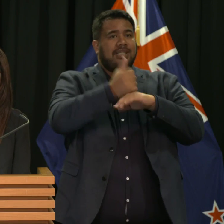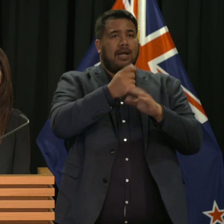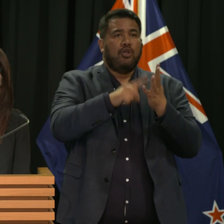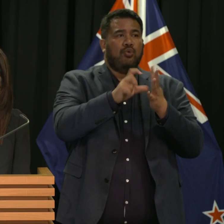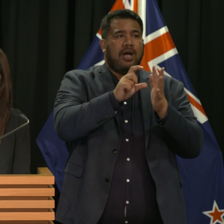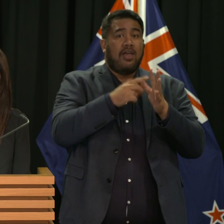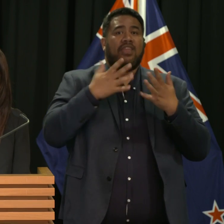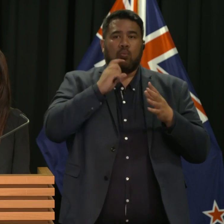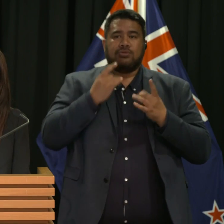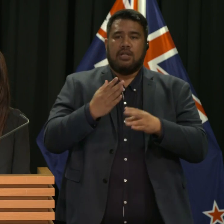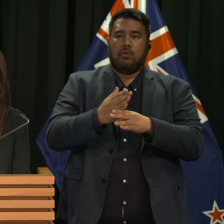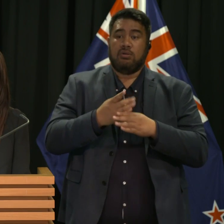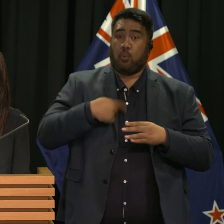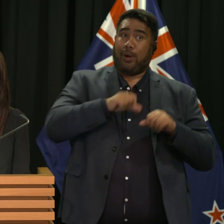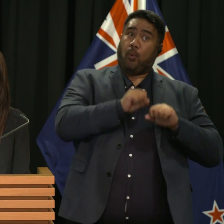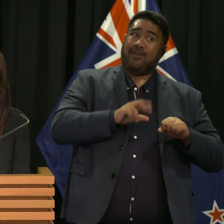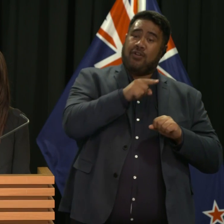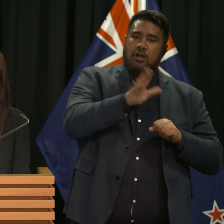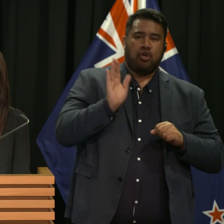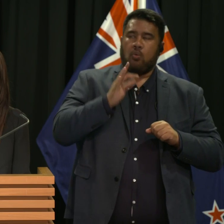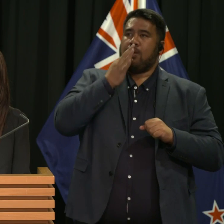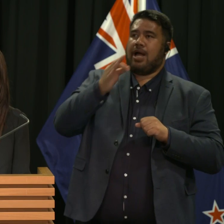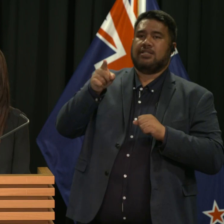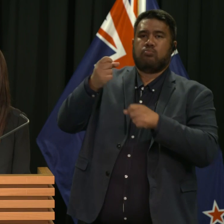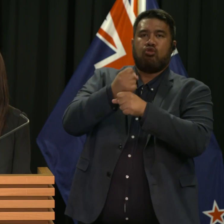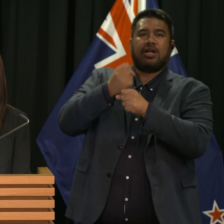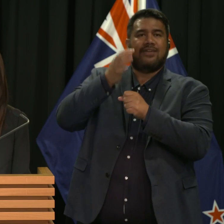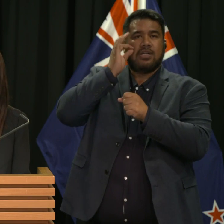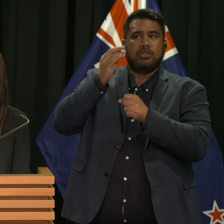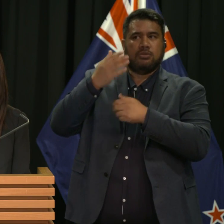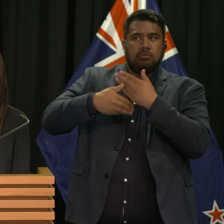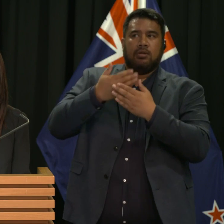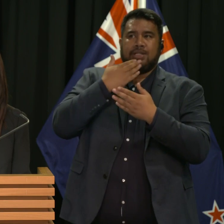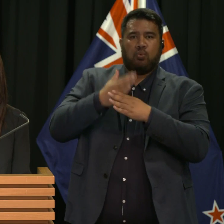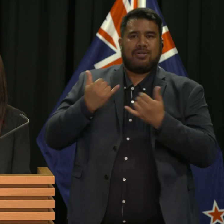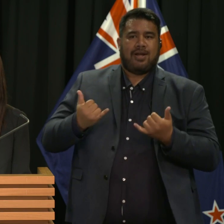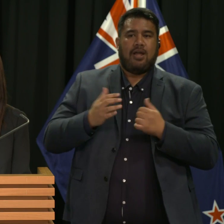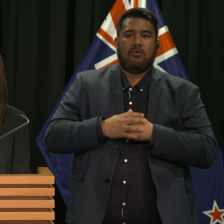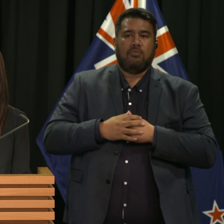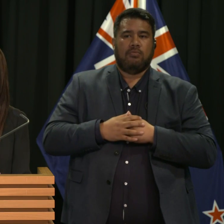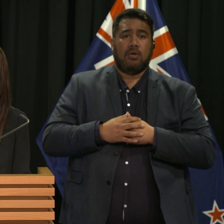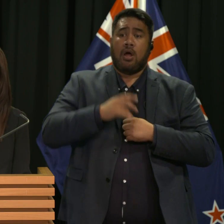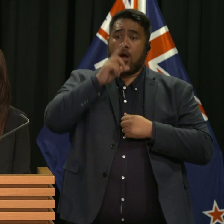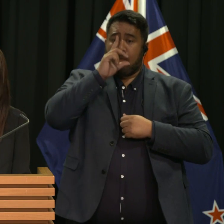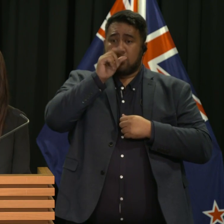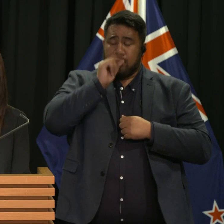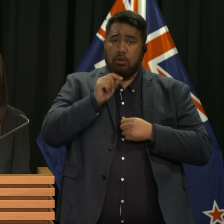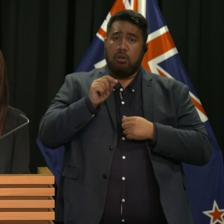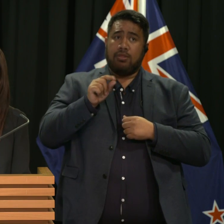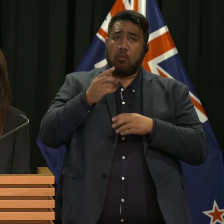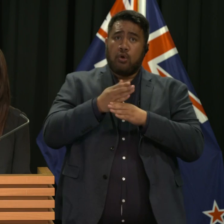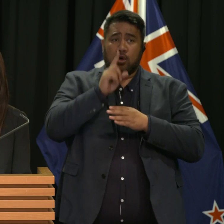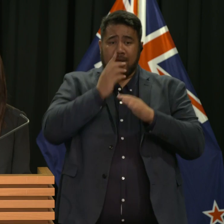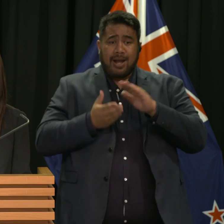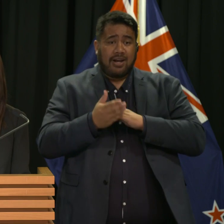that. We're already asking the Productivity Commission to do work on that for us. And it could either be something that's pursued at a local government